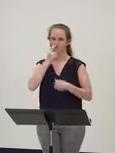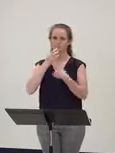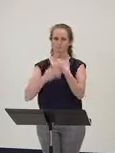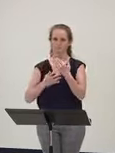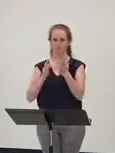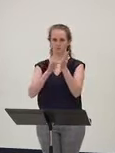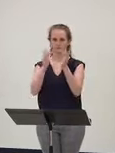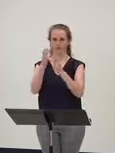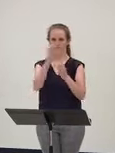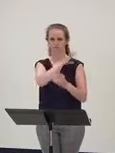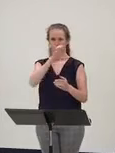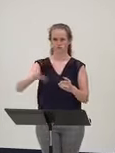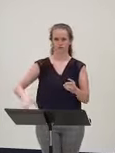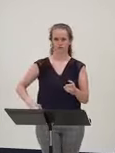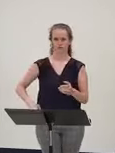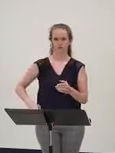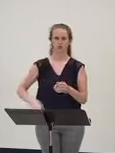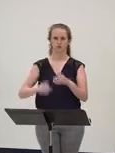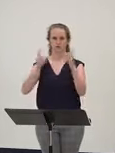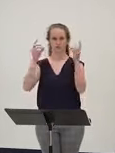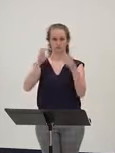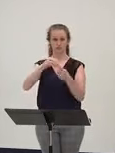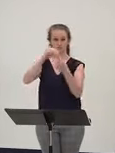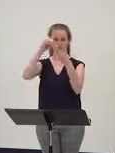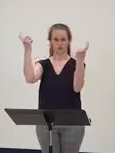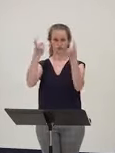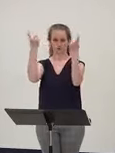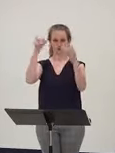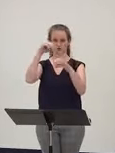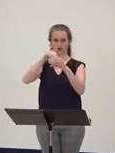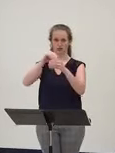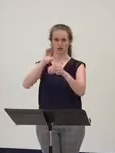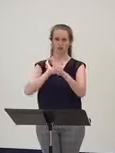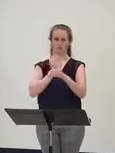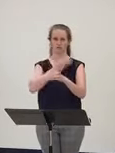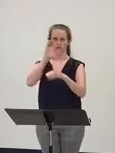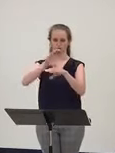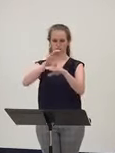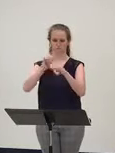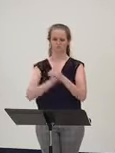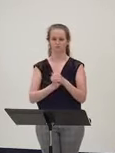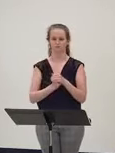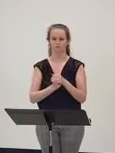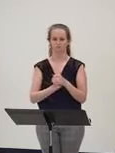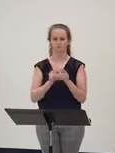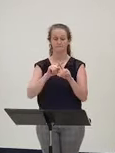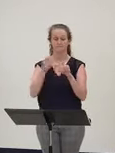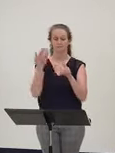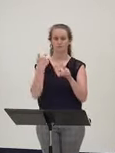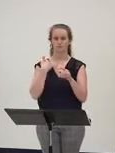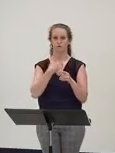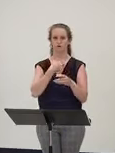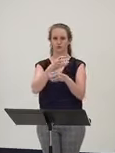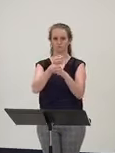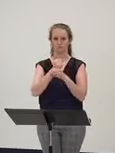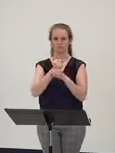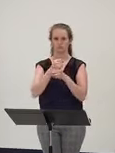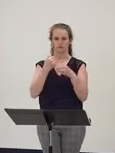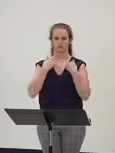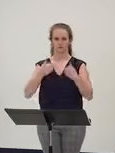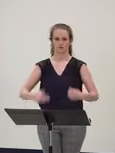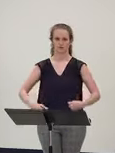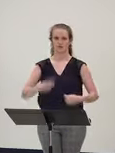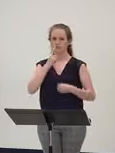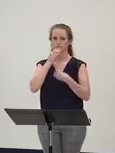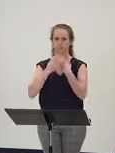Christ, the Feast of Corpus Christi. But before we can receive the body and blood of our Savior and to be